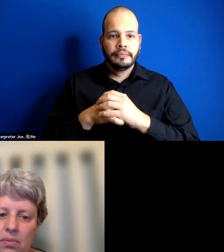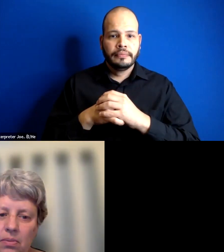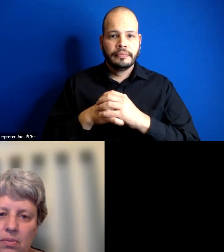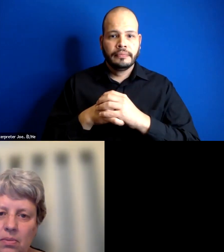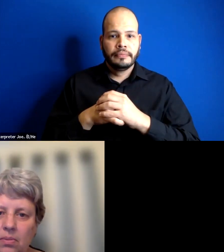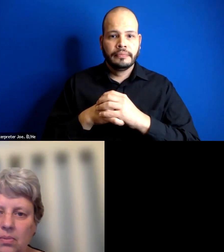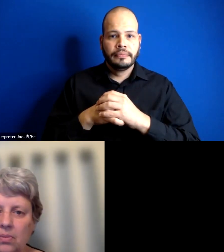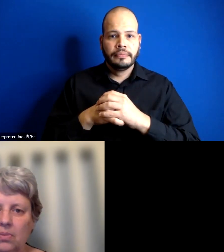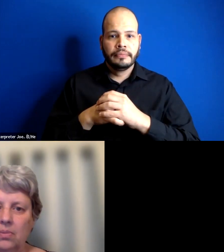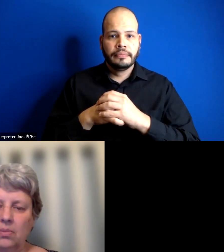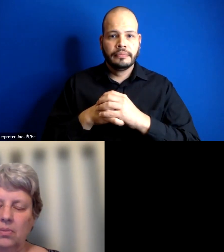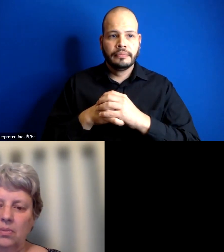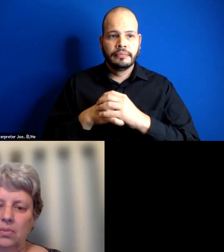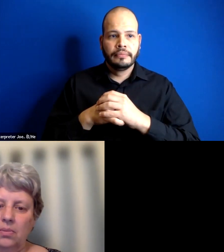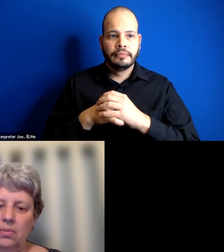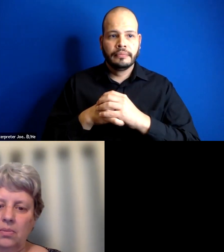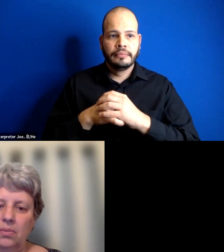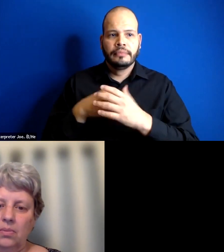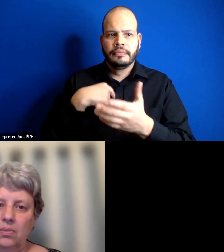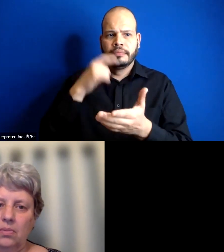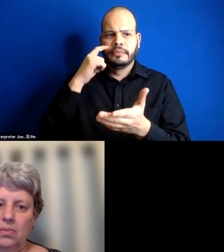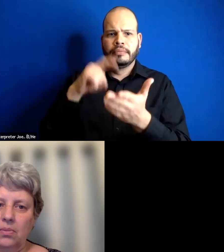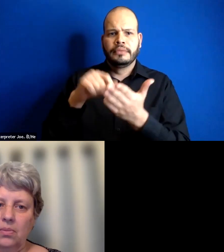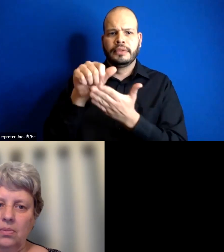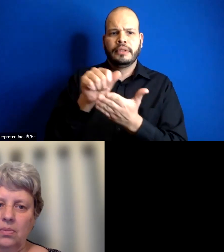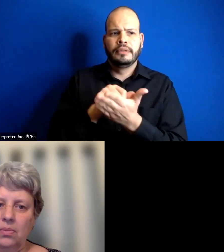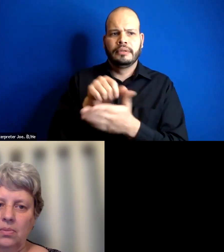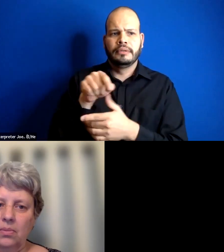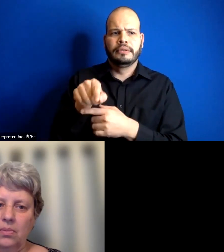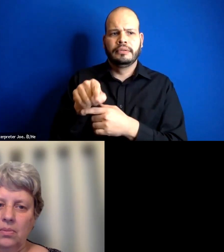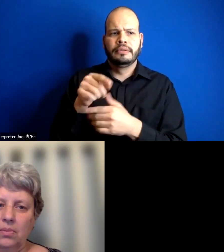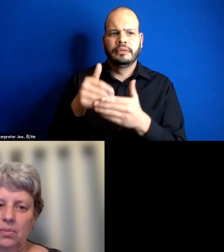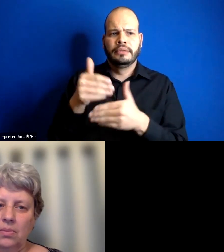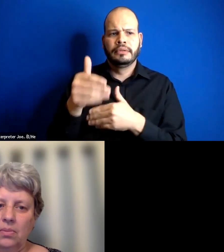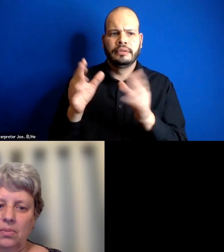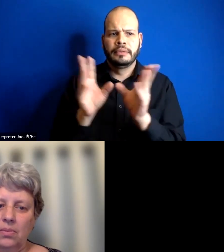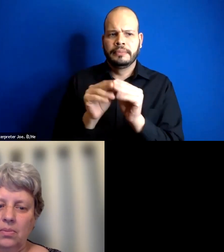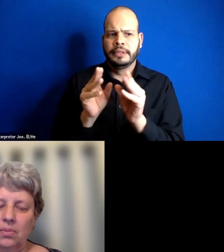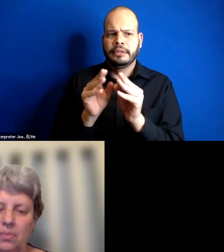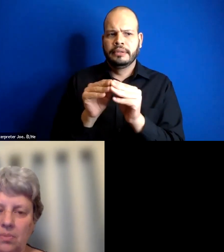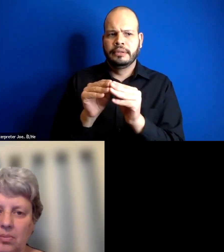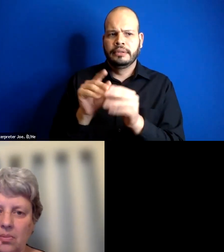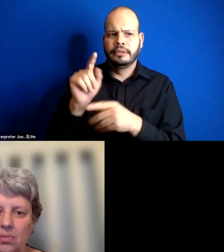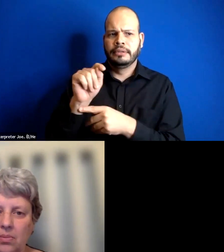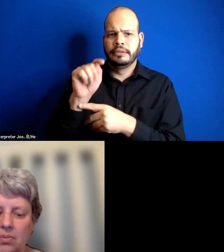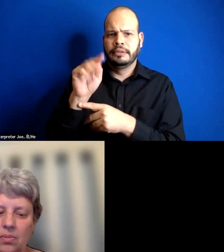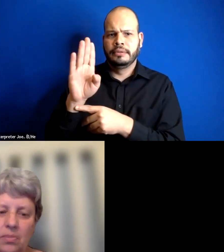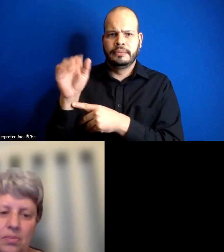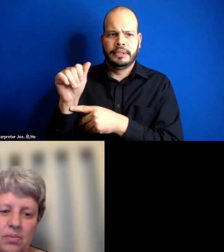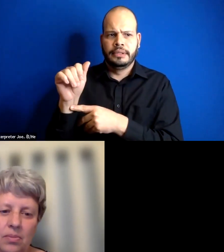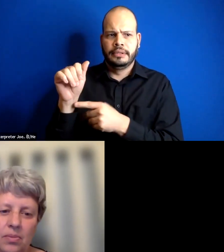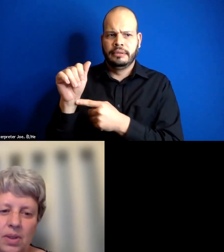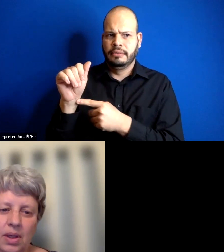Although I notice on the agenda, it says their next meeting is to be announced. So I assume there's nothing to report. Betsy, is that